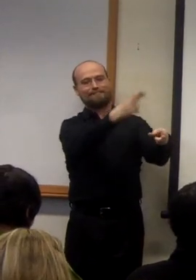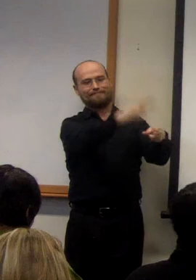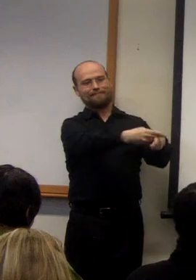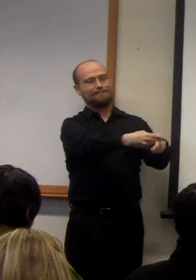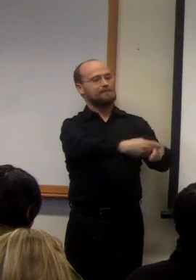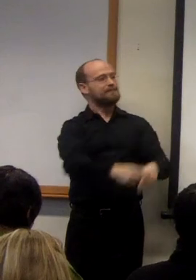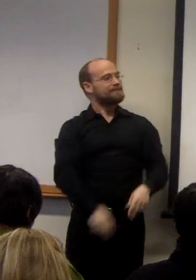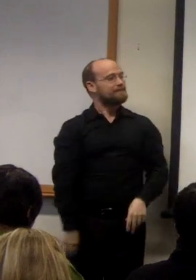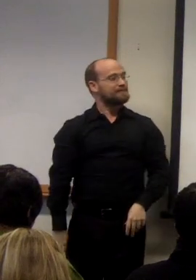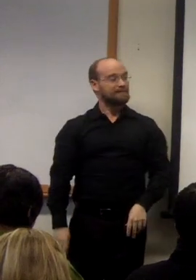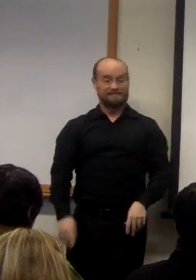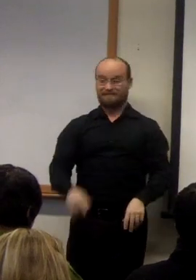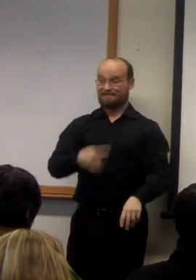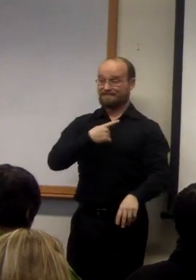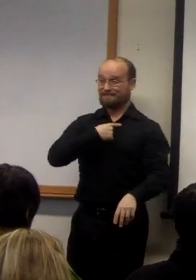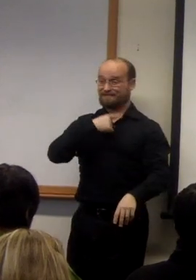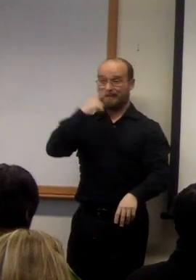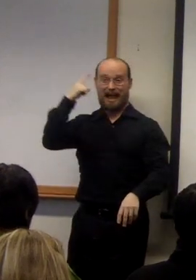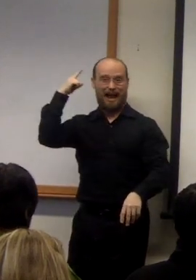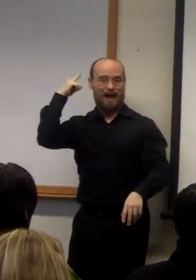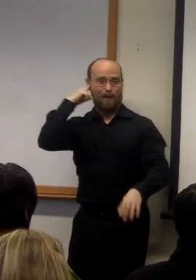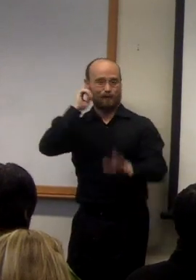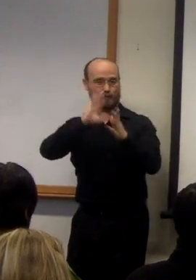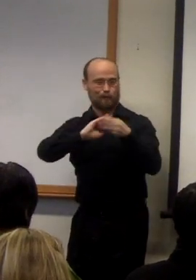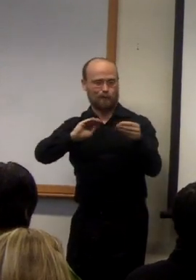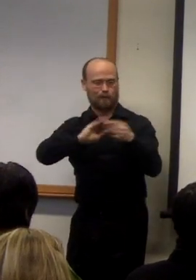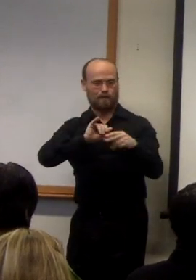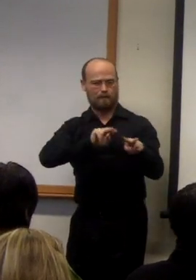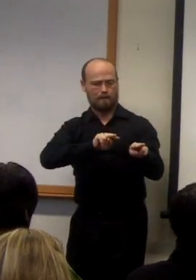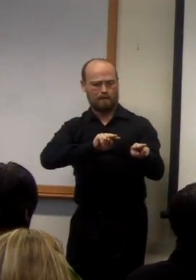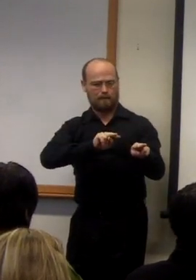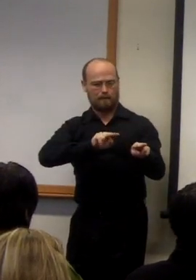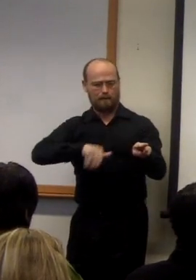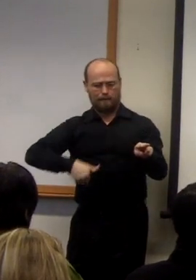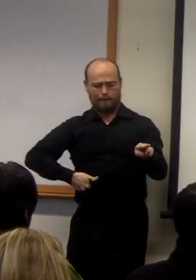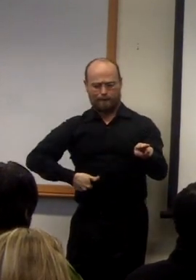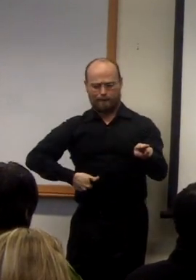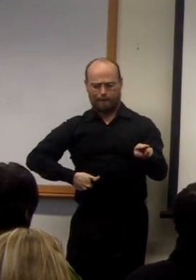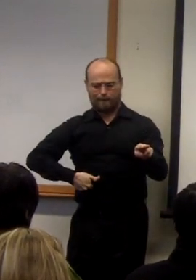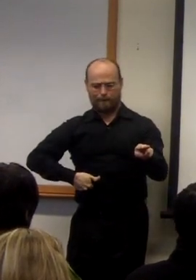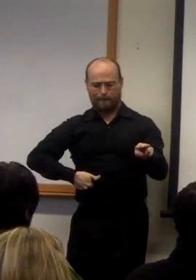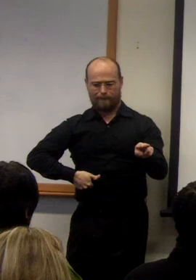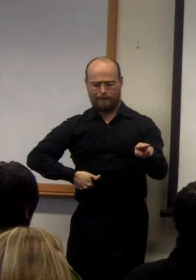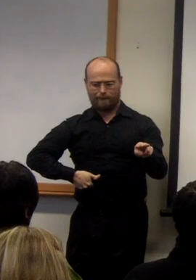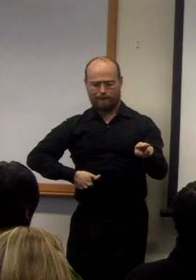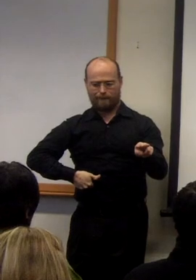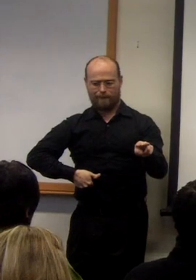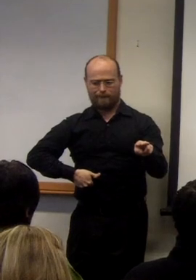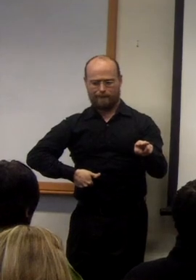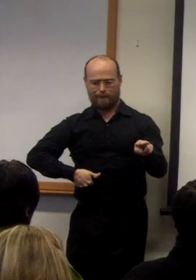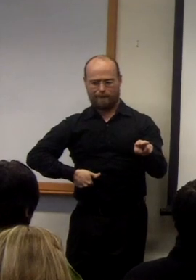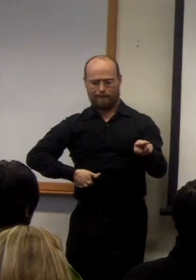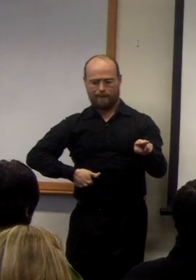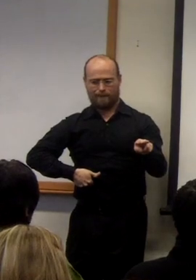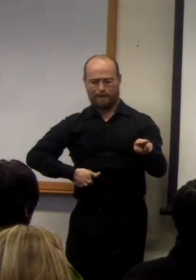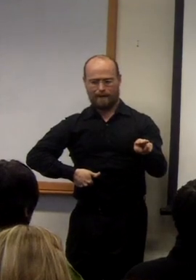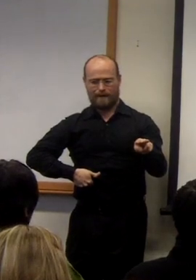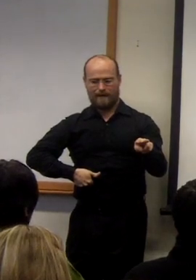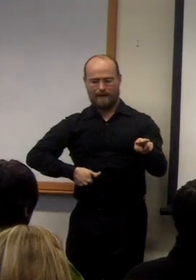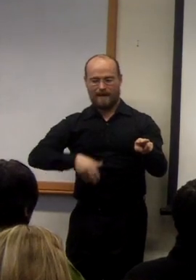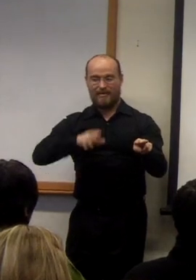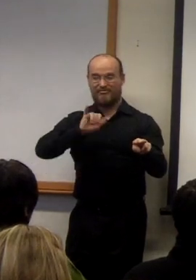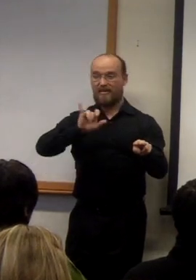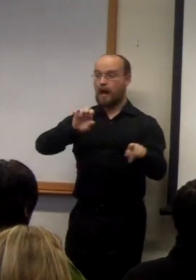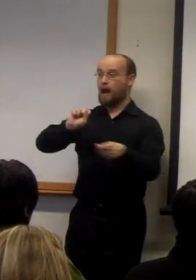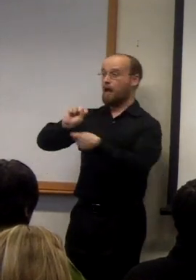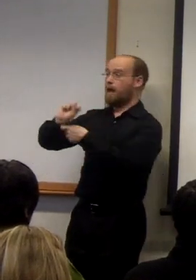when I heard that story, the first thought that came into my mind is that is egg on the face of this administration